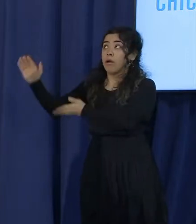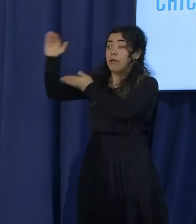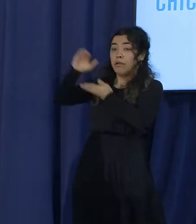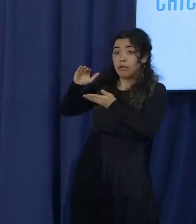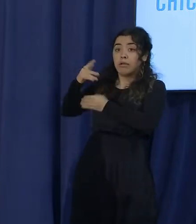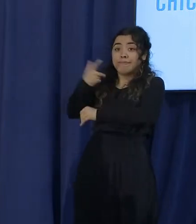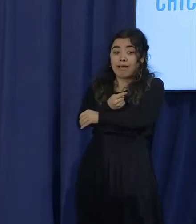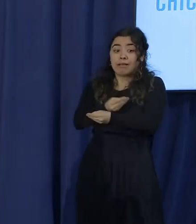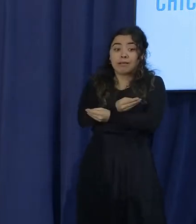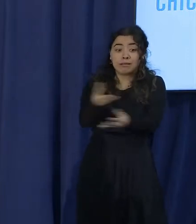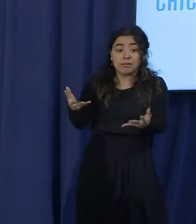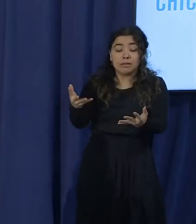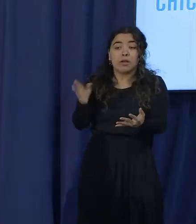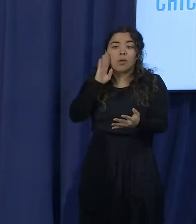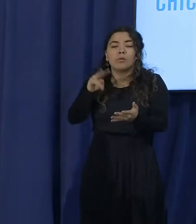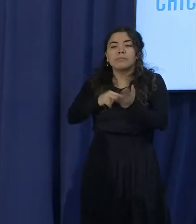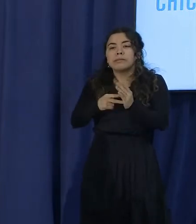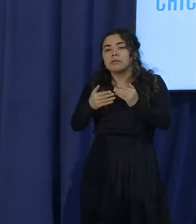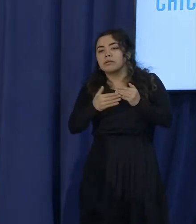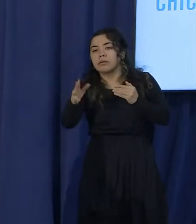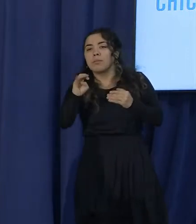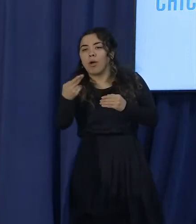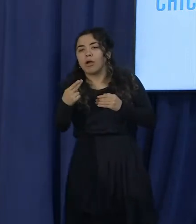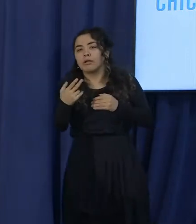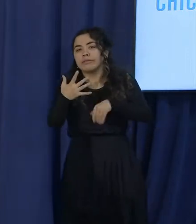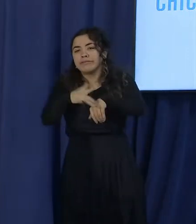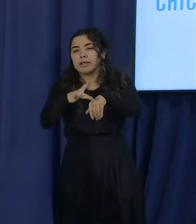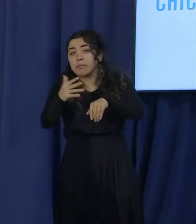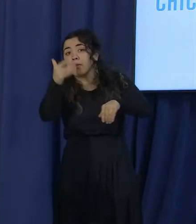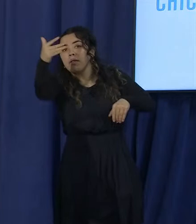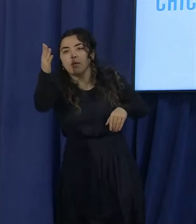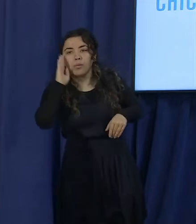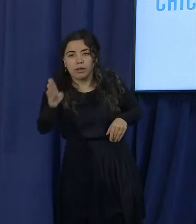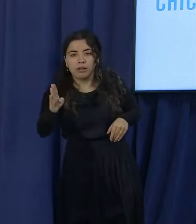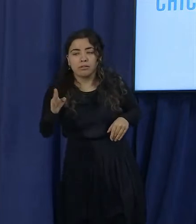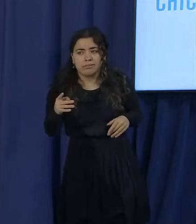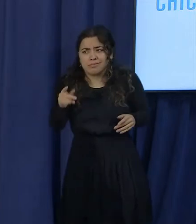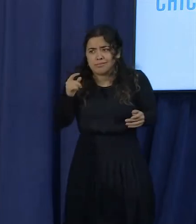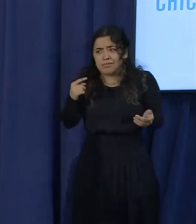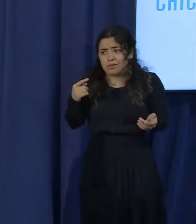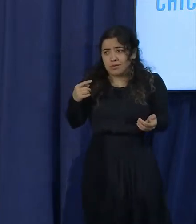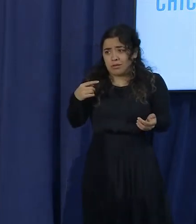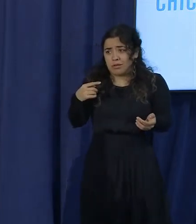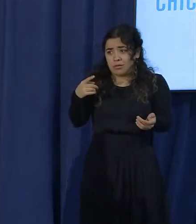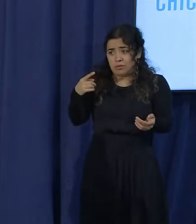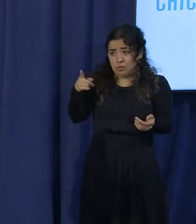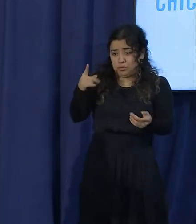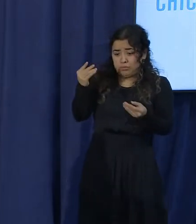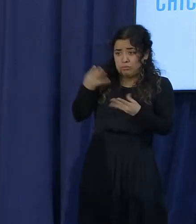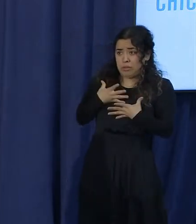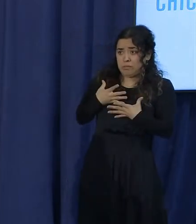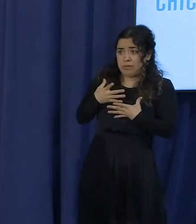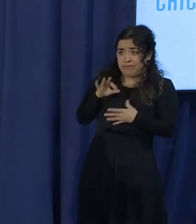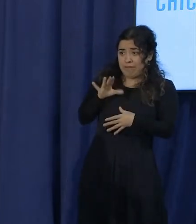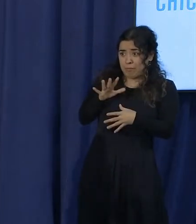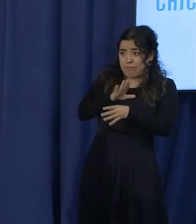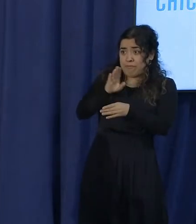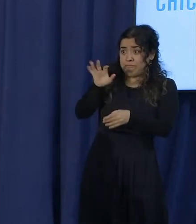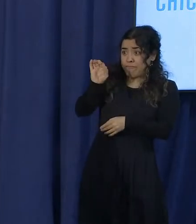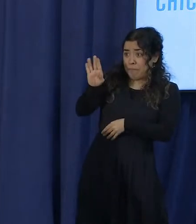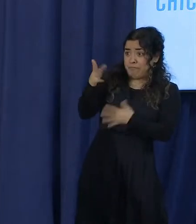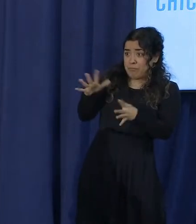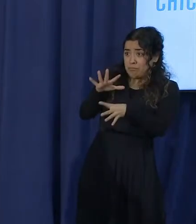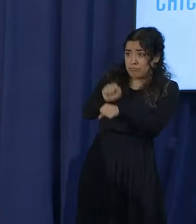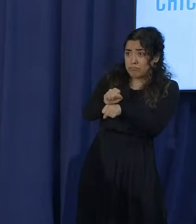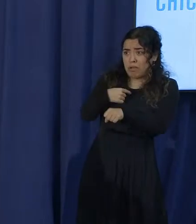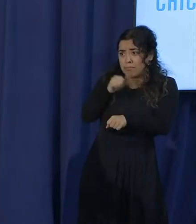It doesn't surprise me at all that March appointments may be what is available because many appointments are already booked and filled